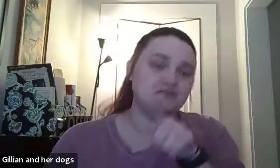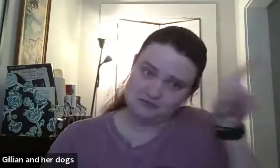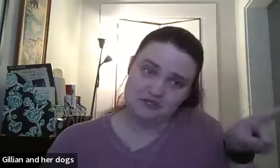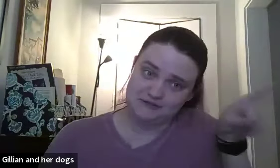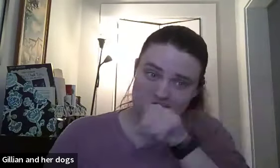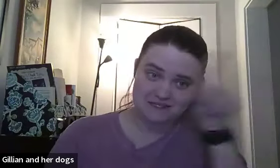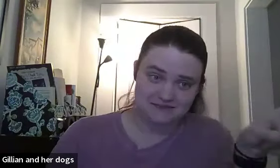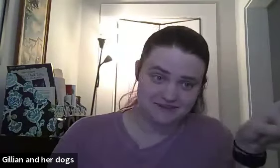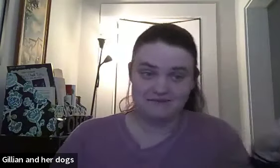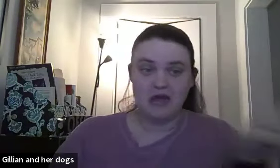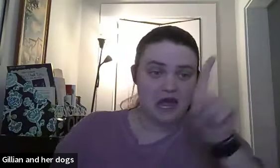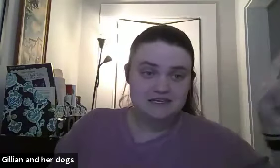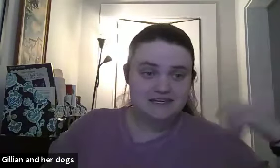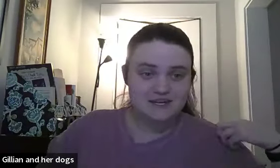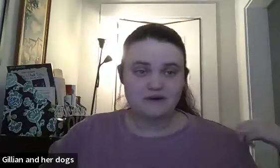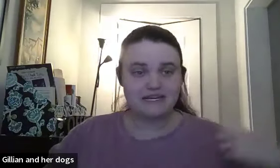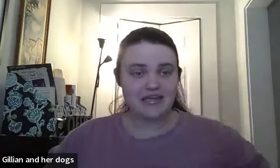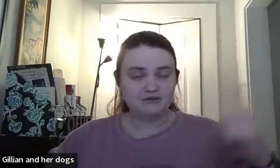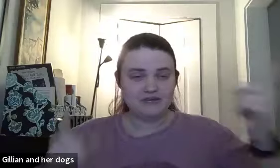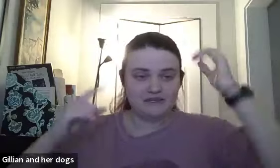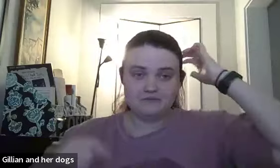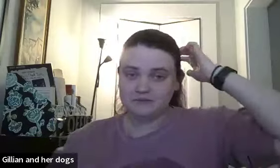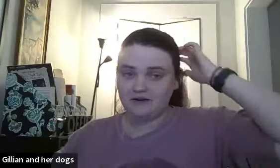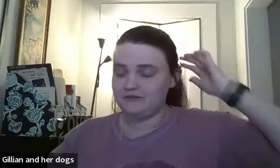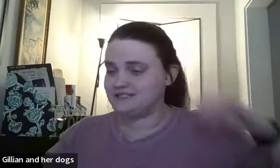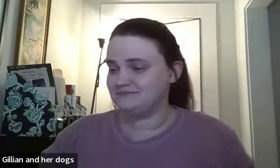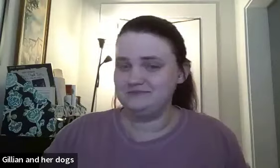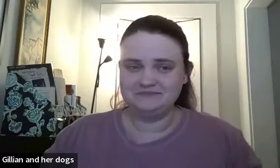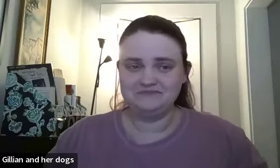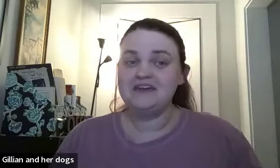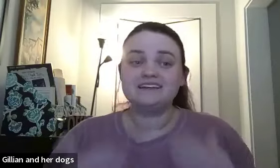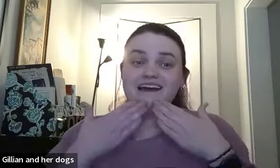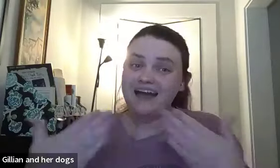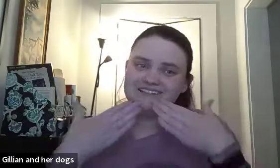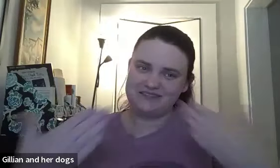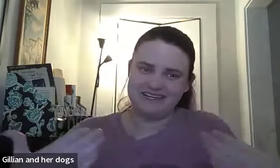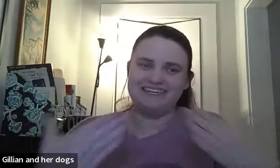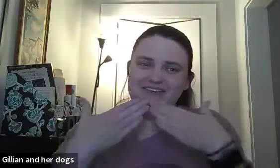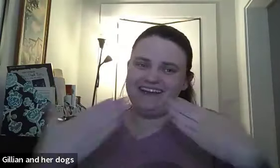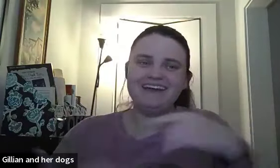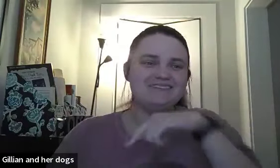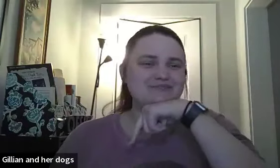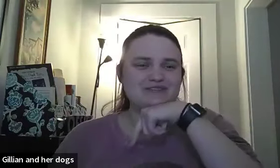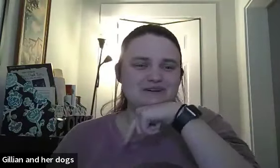also be used for Thanksgiving. I ain't getting nobody angry yelling at me back on this because I do Thanksgiving. I don't do this